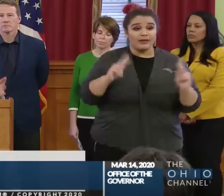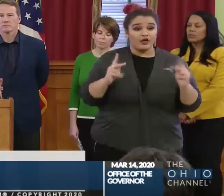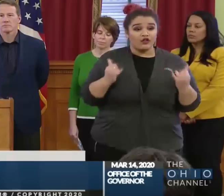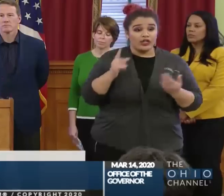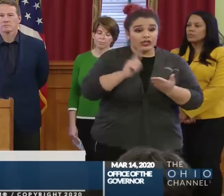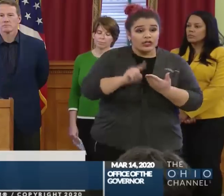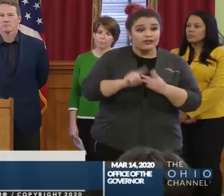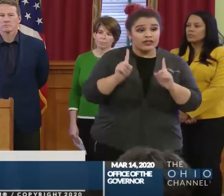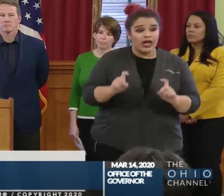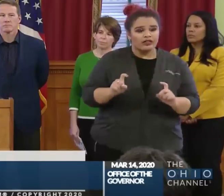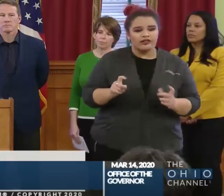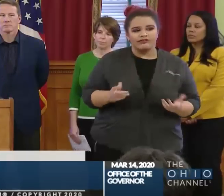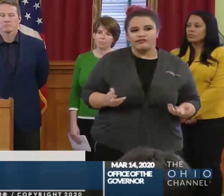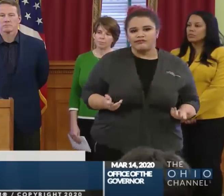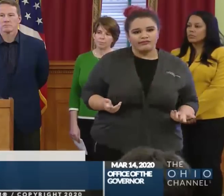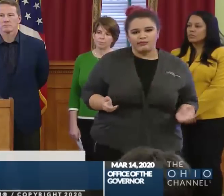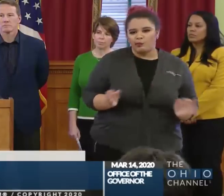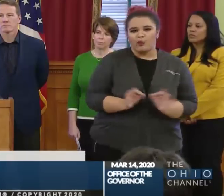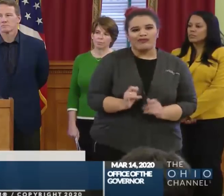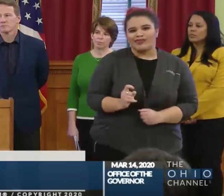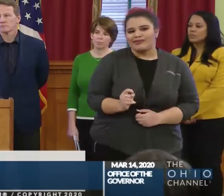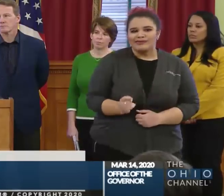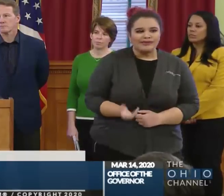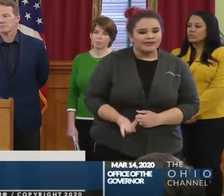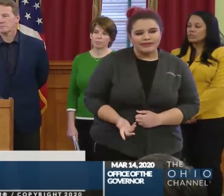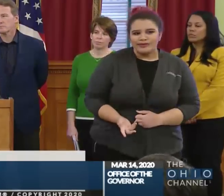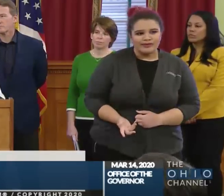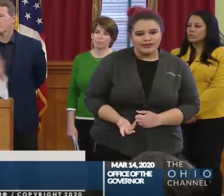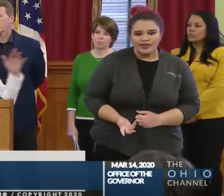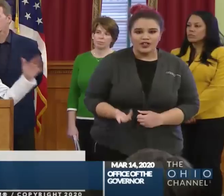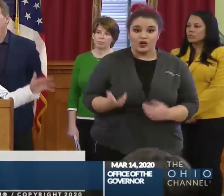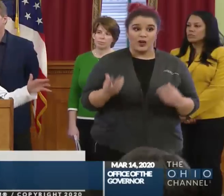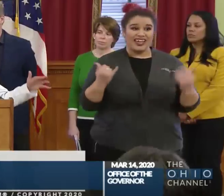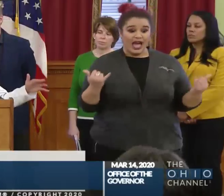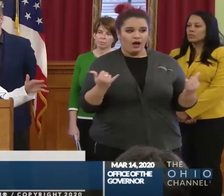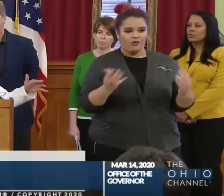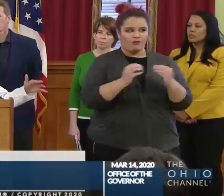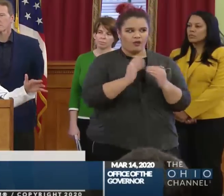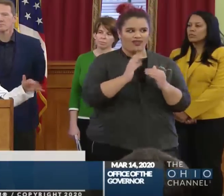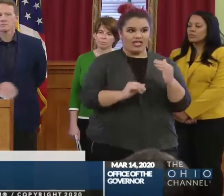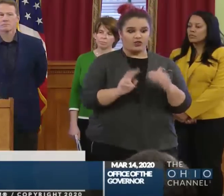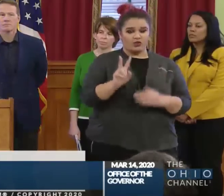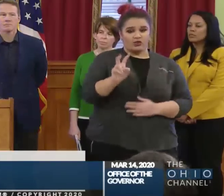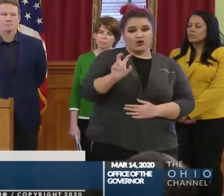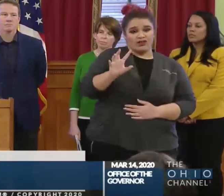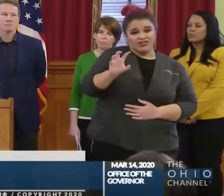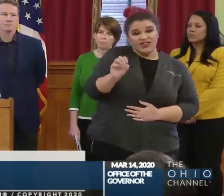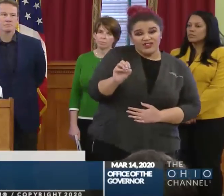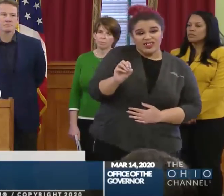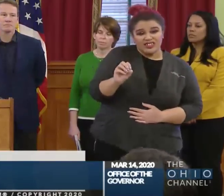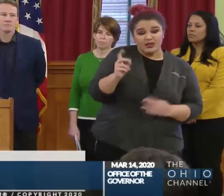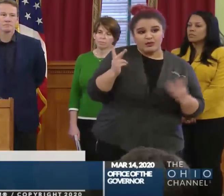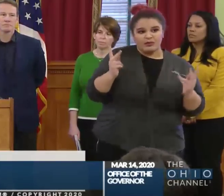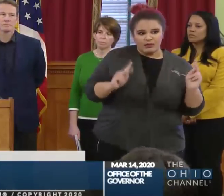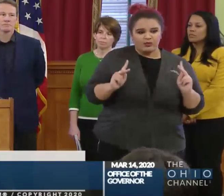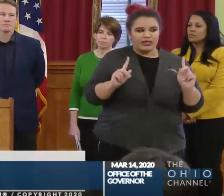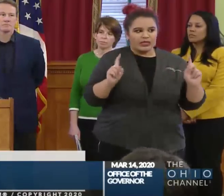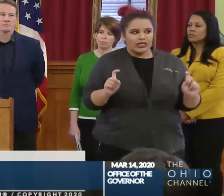above 250 the last time I checked. So that's not even physically possible. So we assume that community spread. And